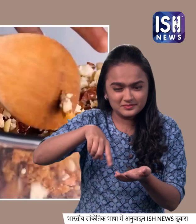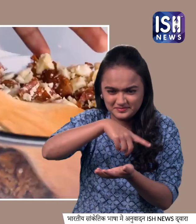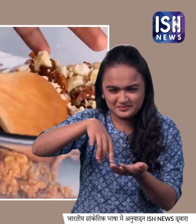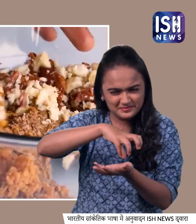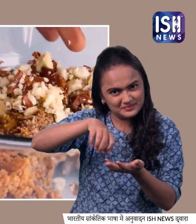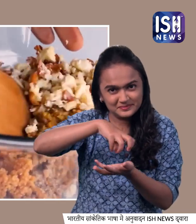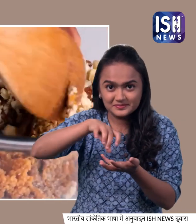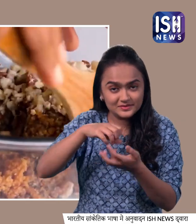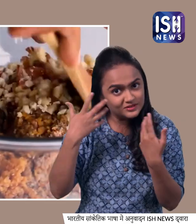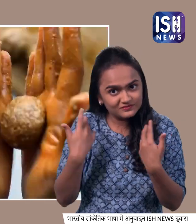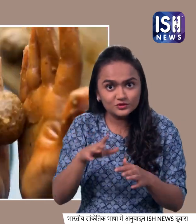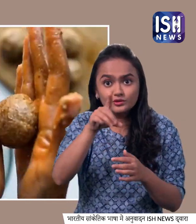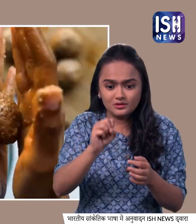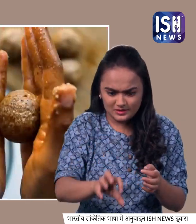with your hands.